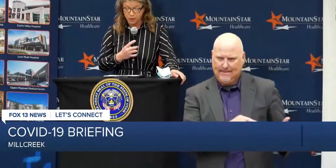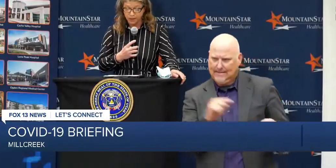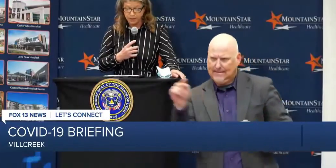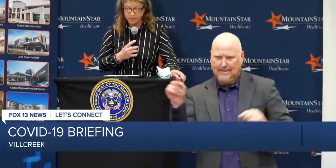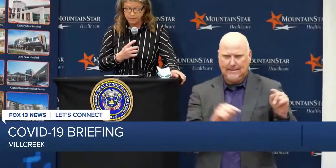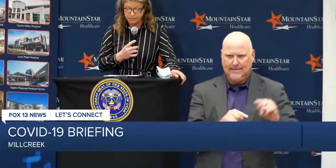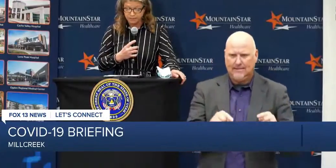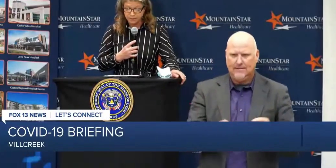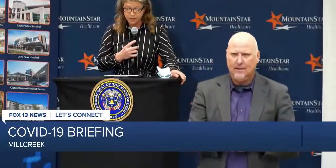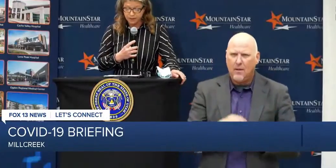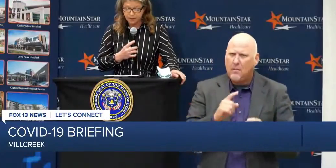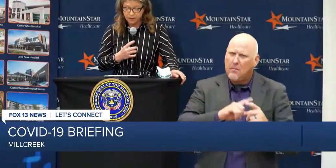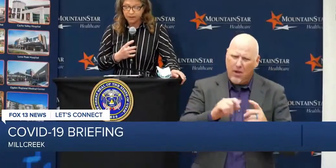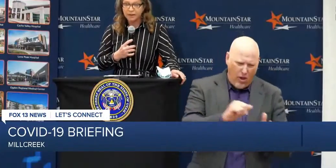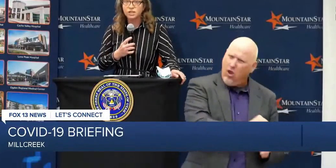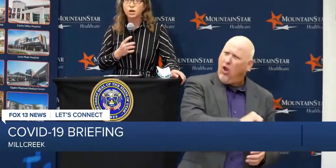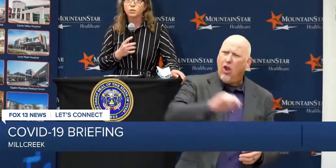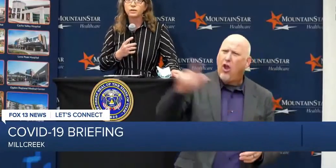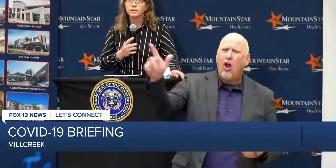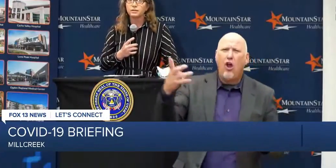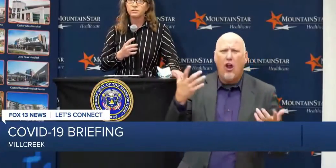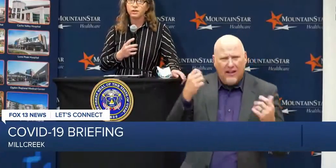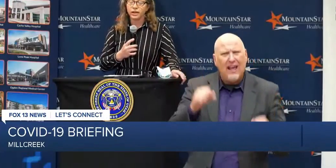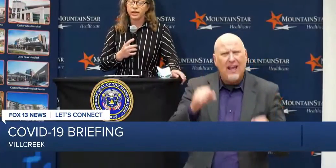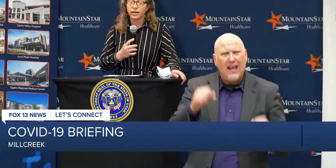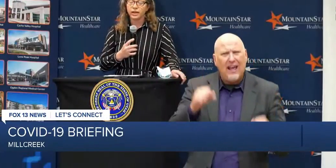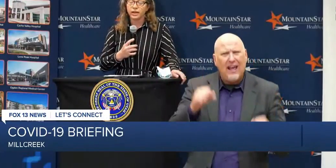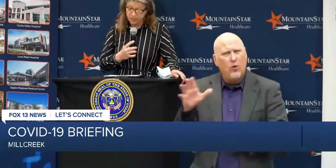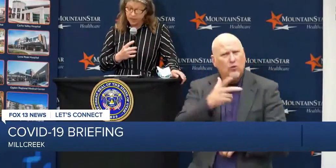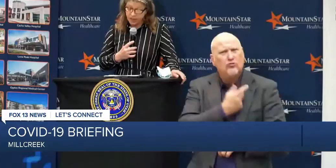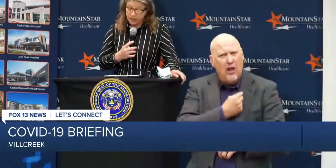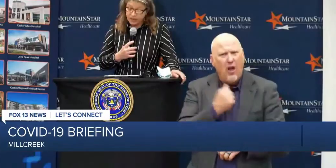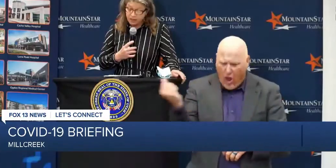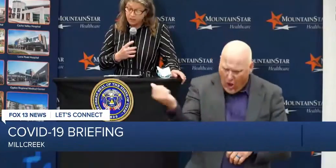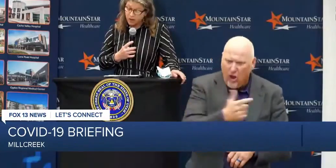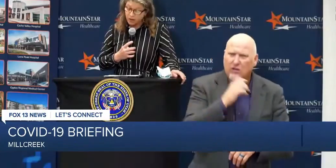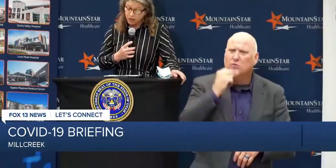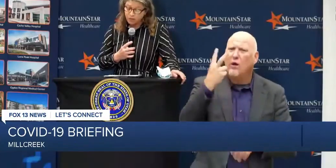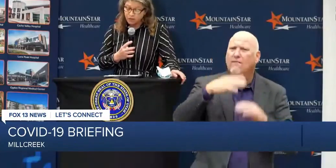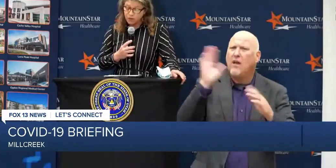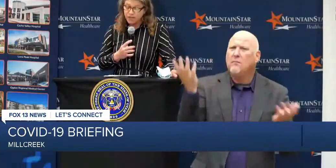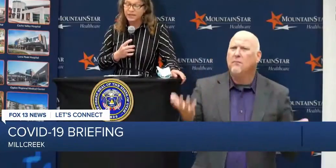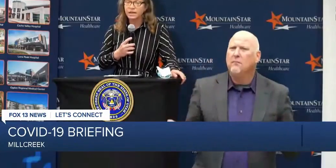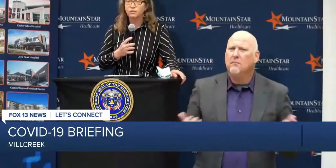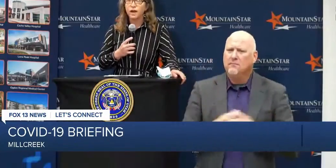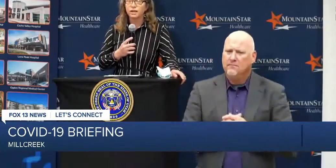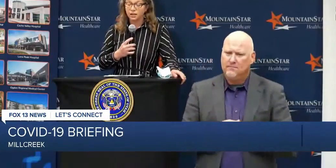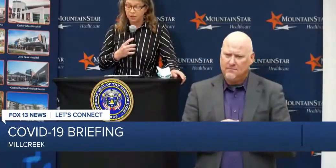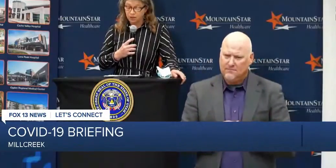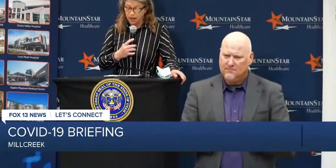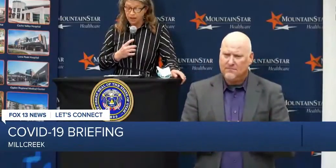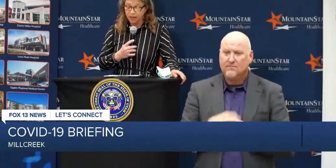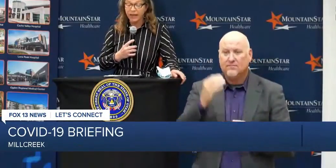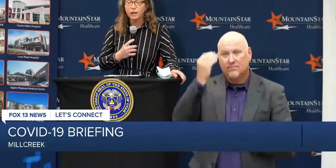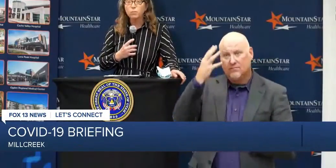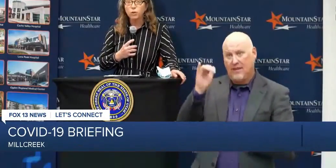in the coming weeks. Let's start with the Delta variant. The Delta variant was first identified in Utah in April